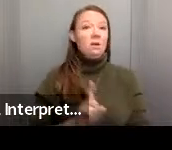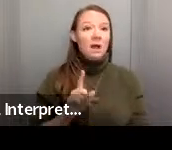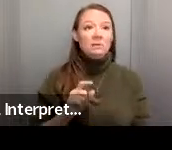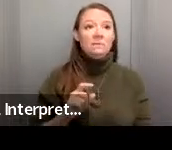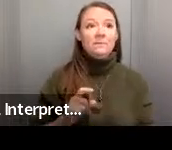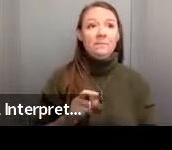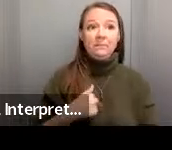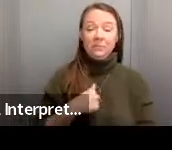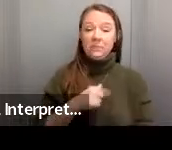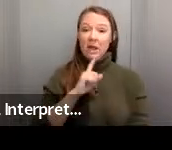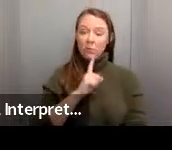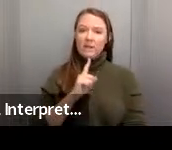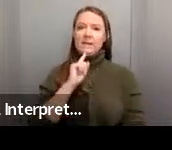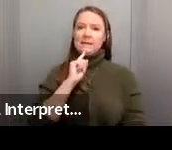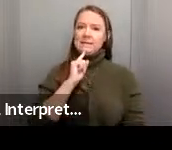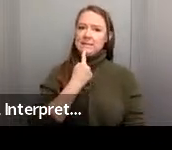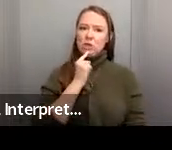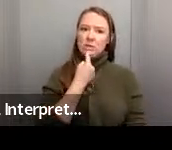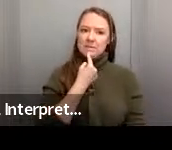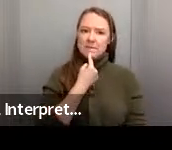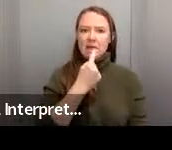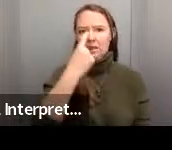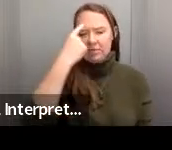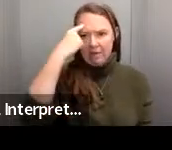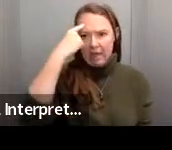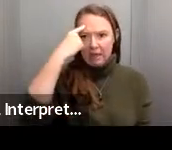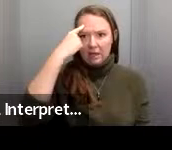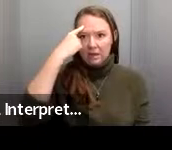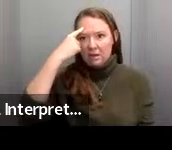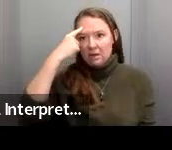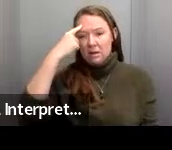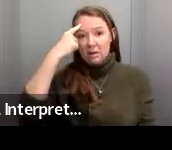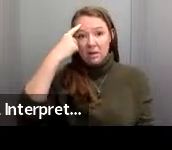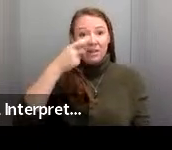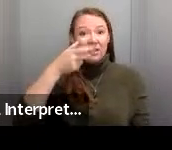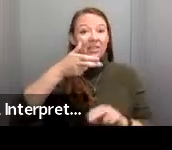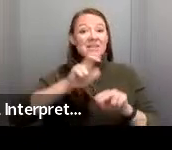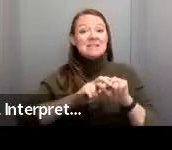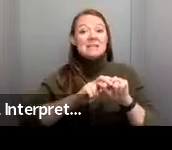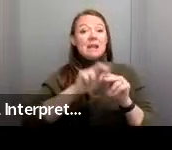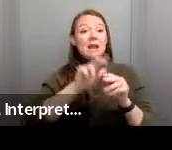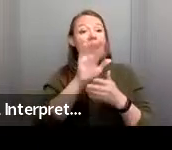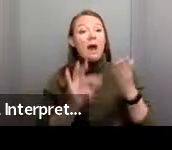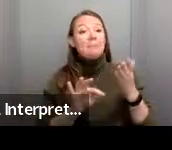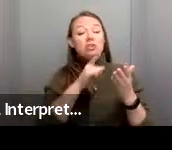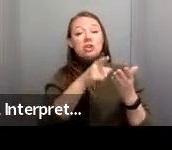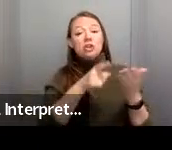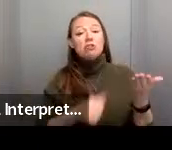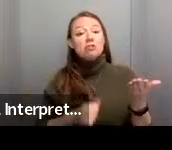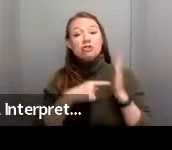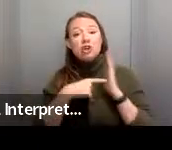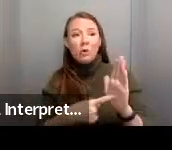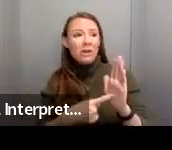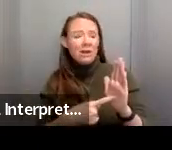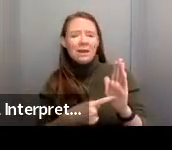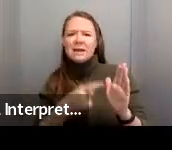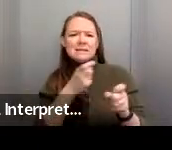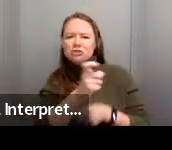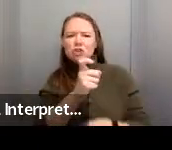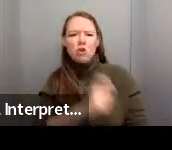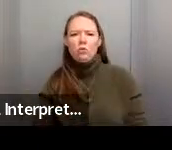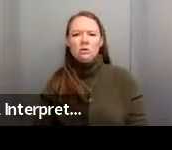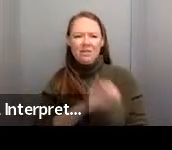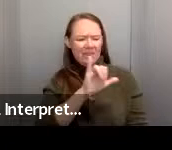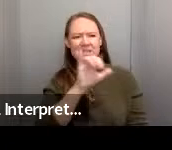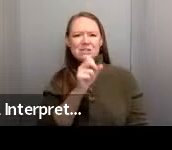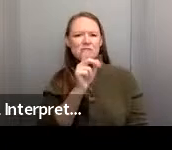I really seriously think that the seated option that you're presenting us is a joke. I mean,